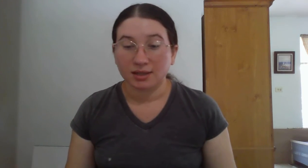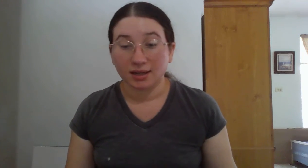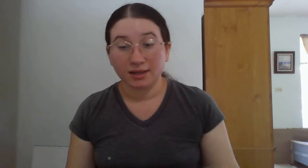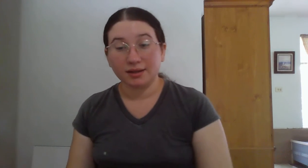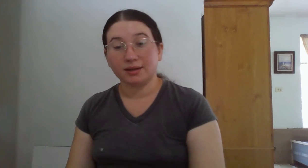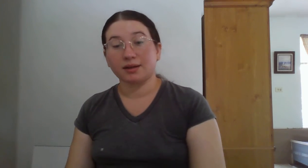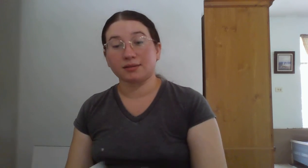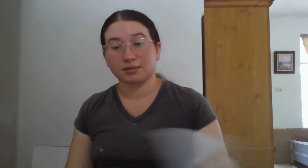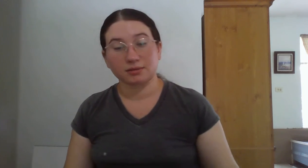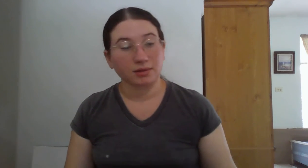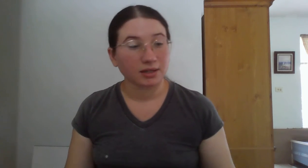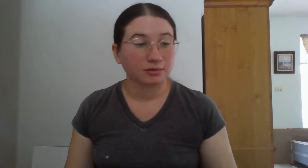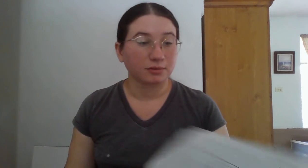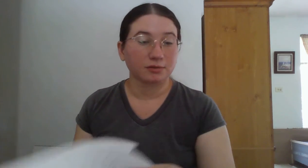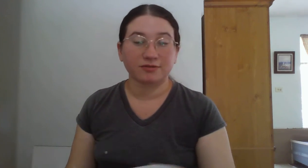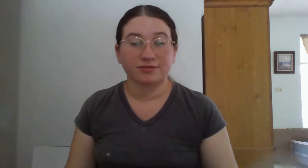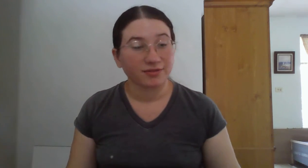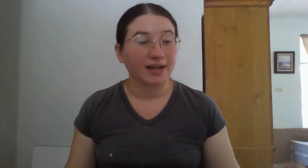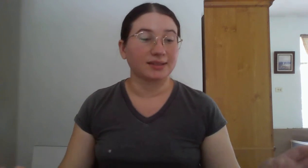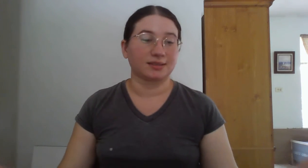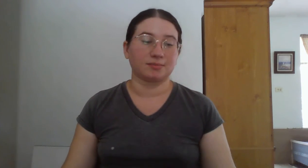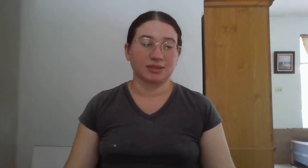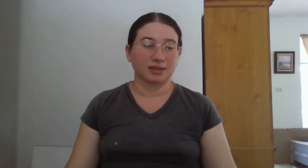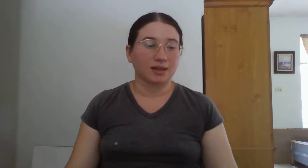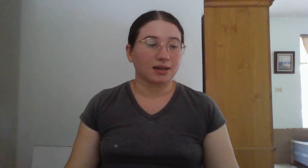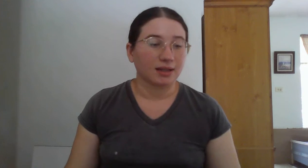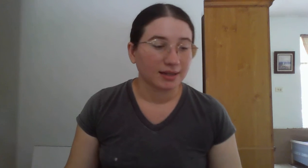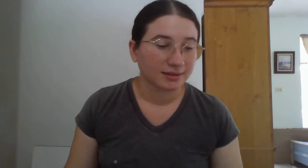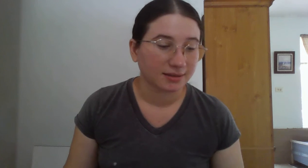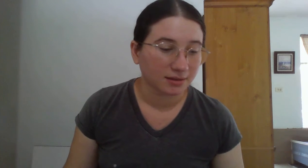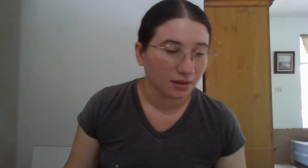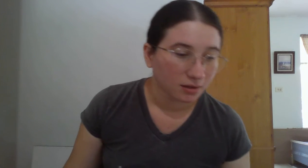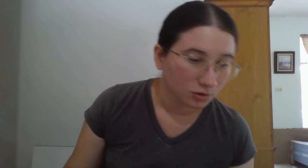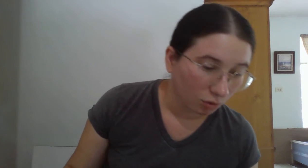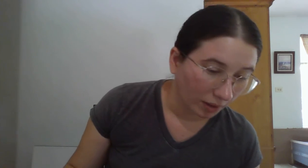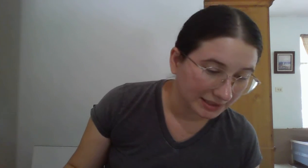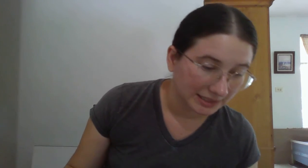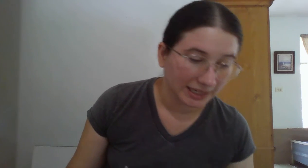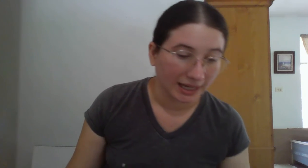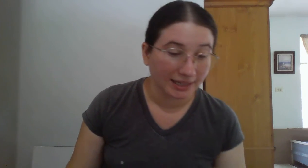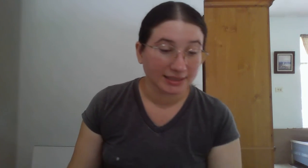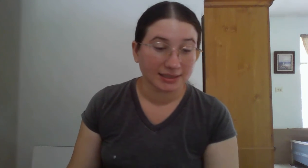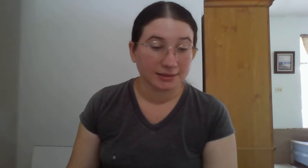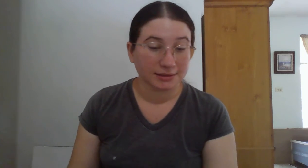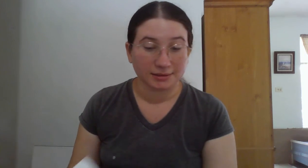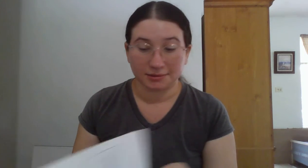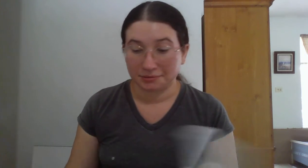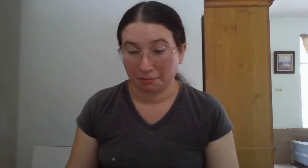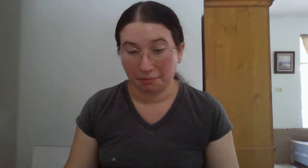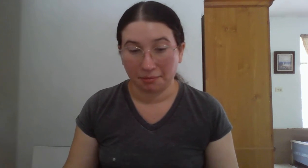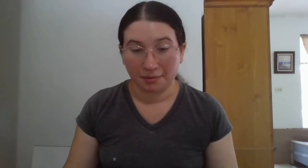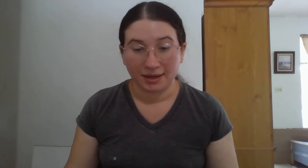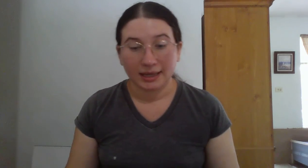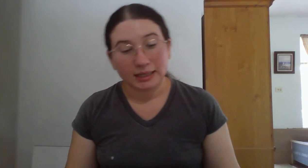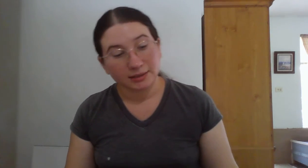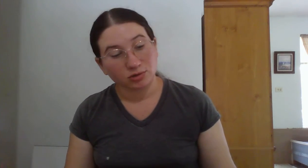And there you go. So next will finally be lesson 20. And it is, lesson